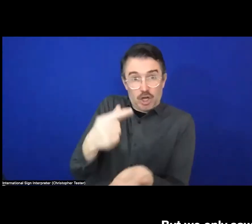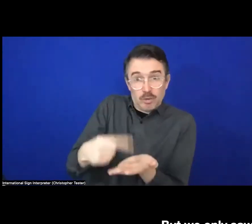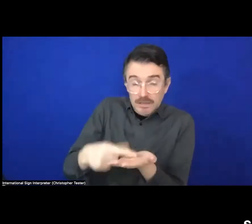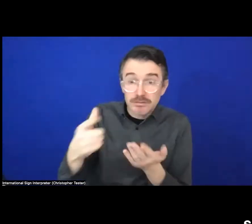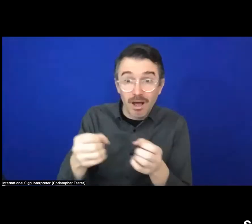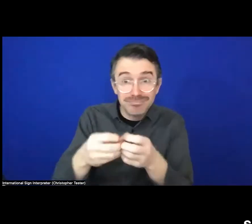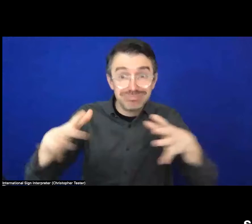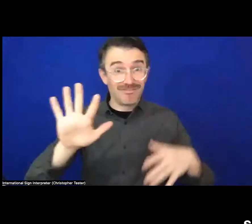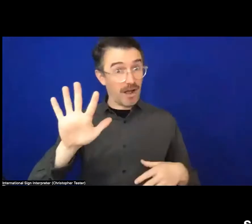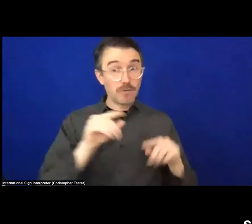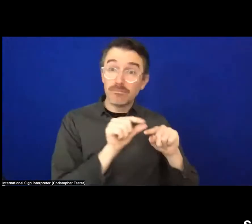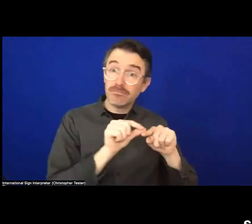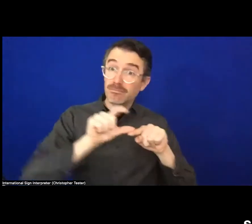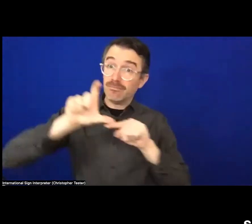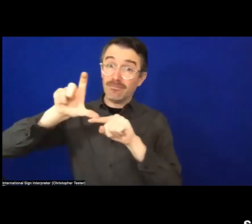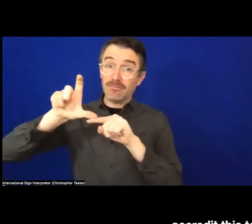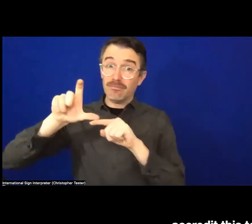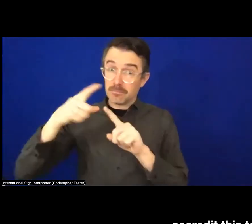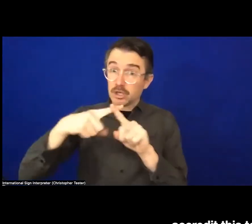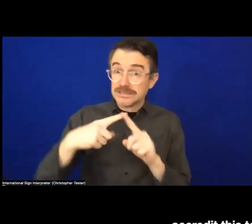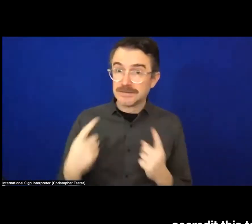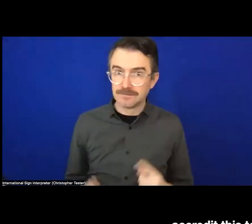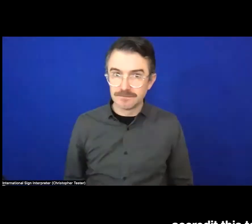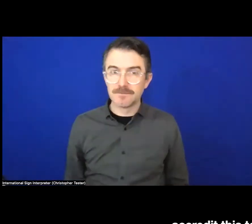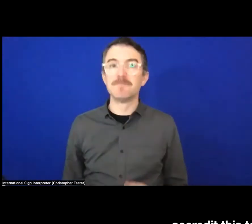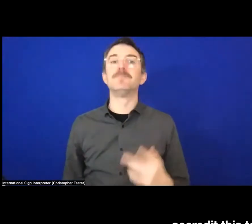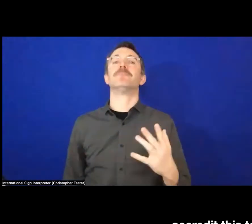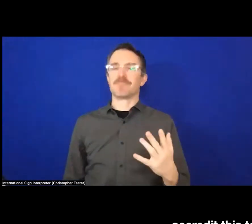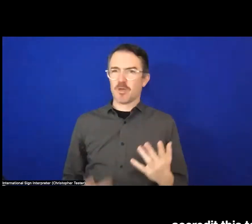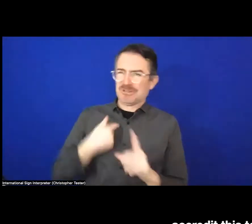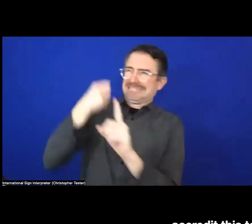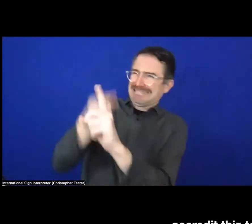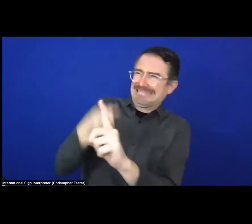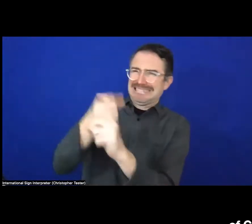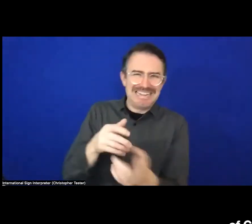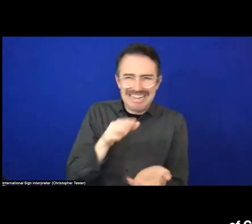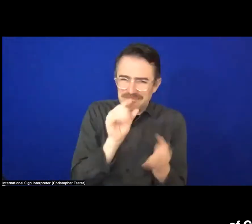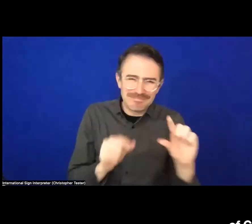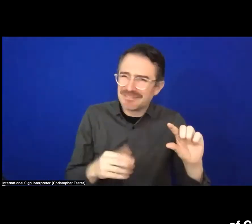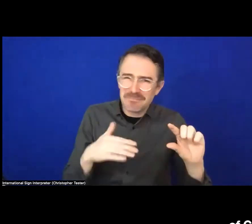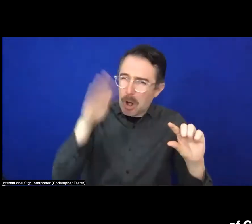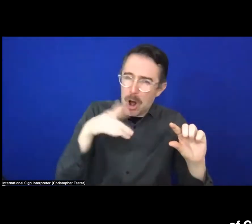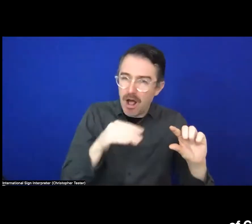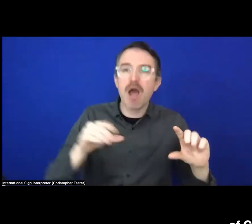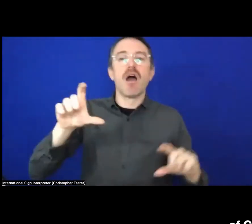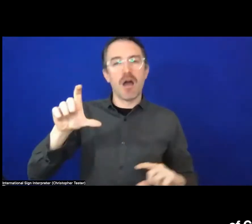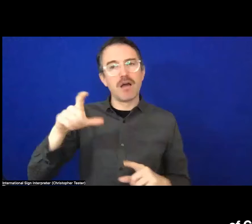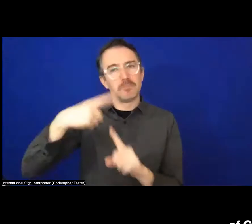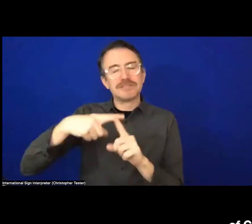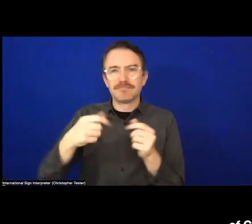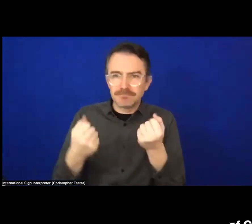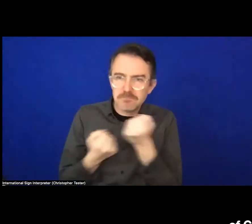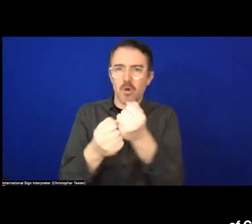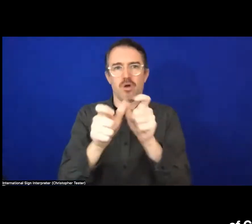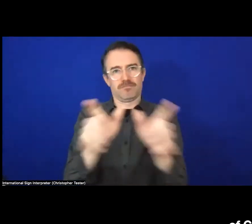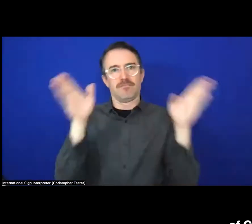in 2019. So we still accredit this to the commitments of the GDS